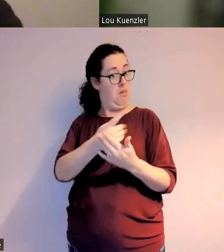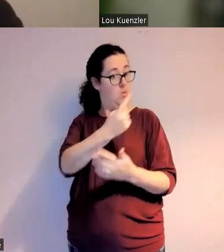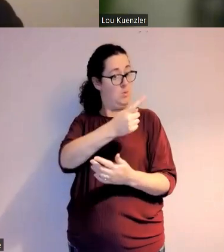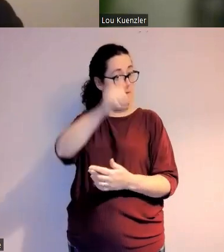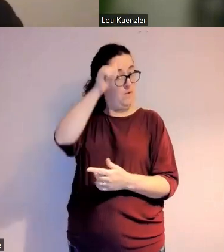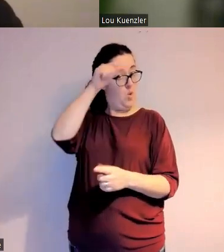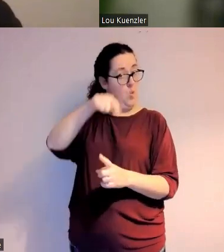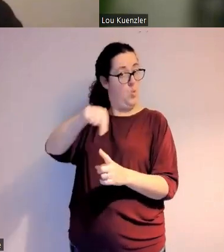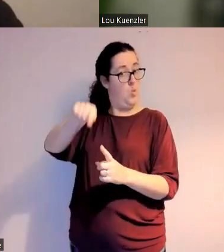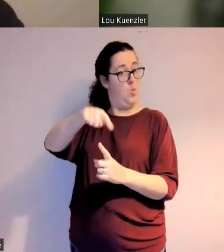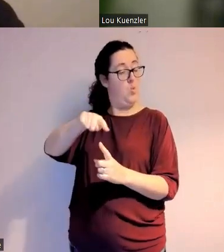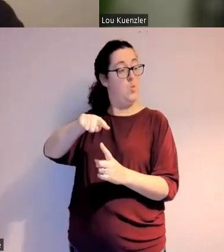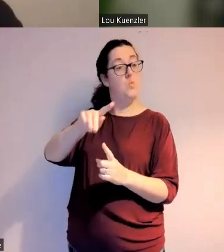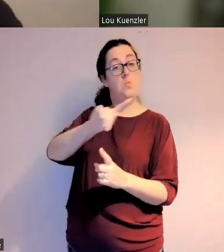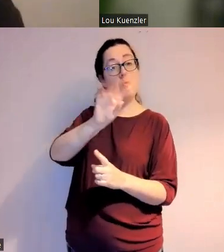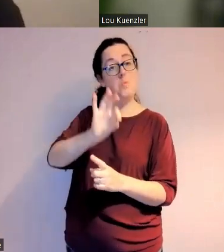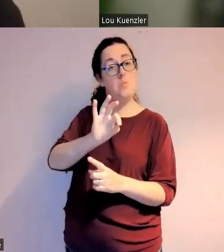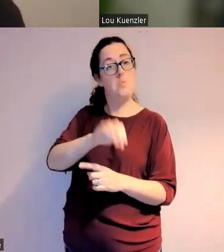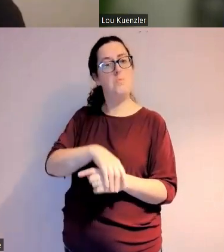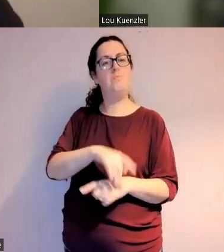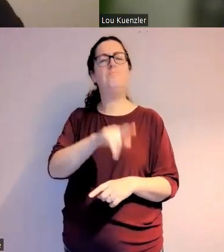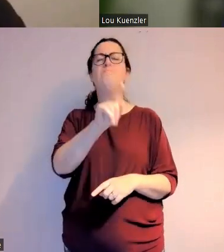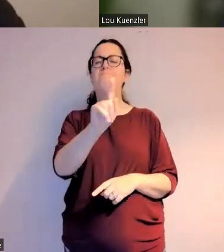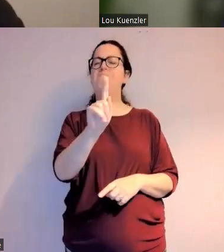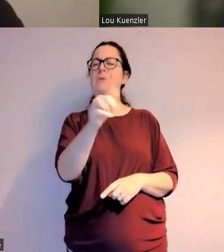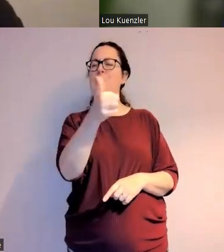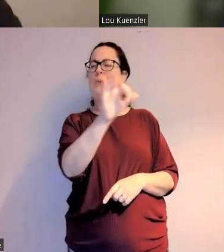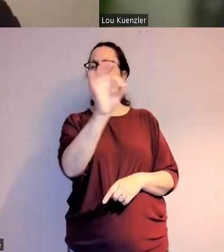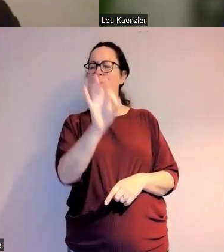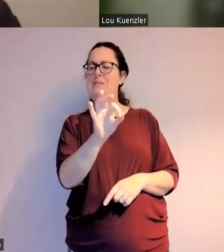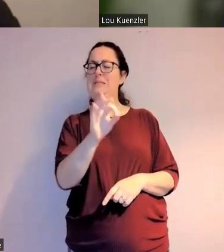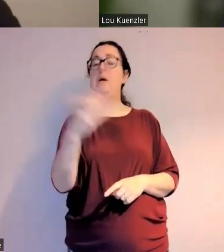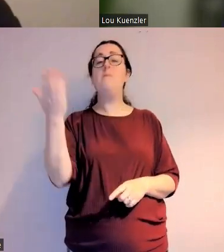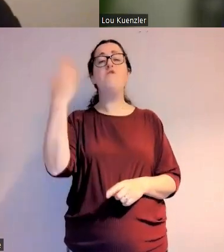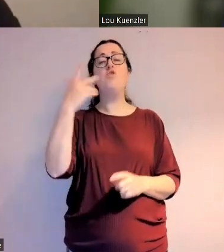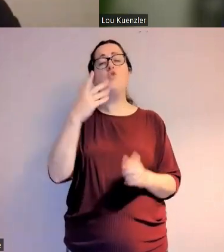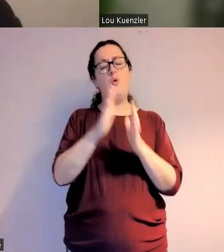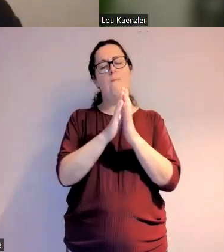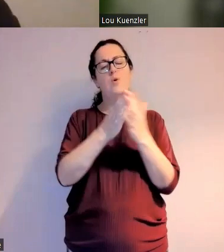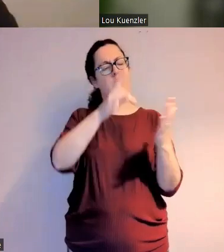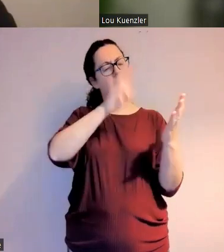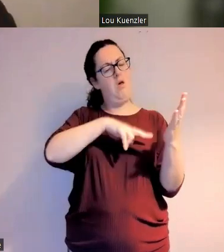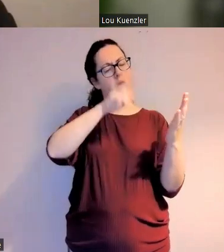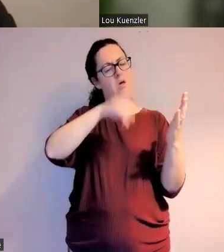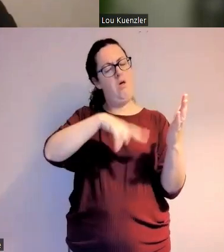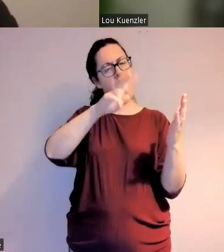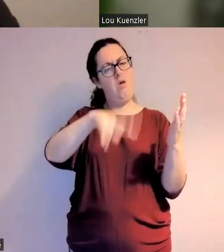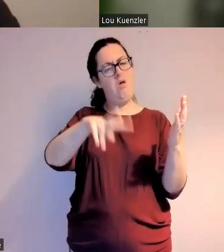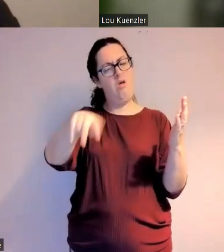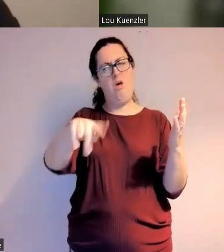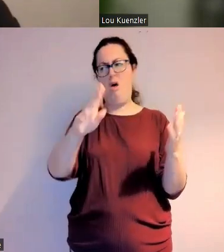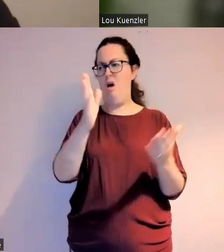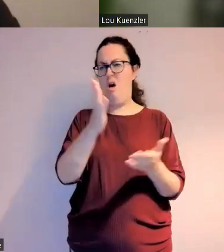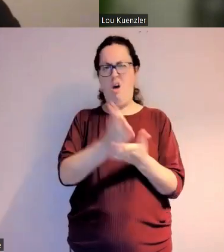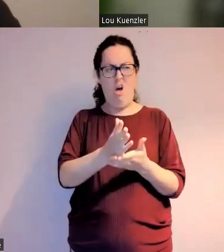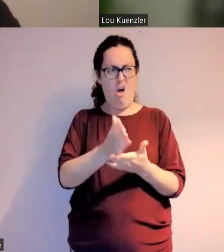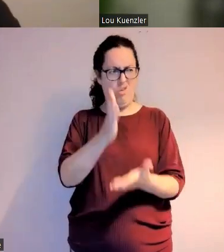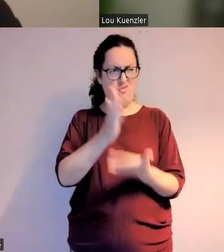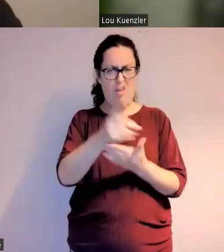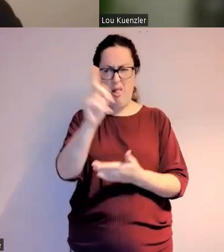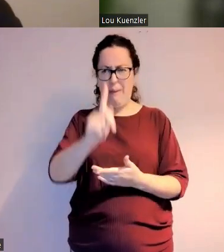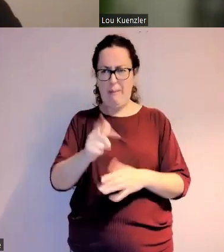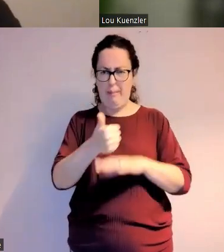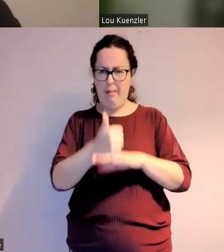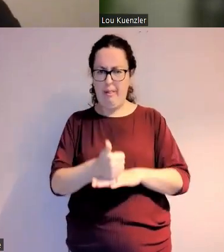really good question, and I always used to think when I read like books sort of before that, oh, they must be kind of based on people and stuff. But actually, these